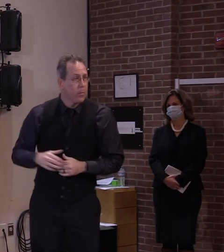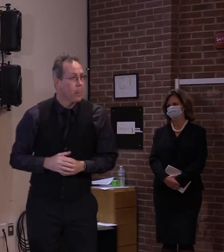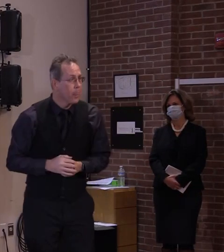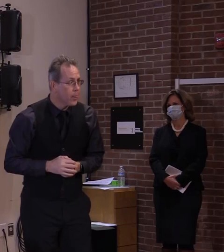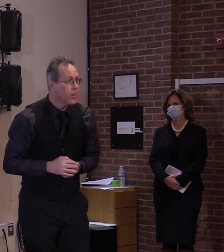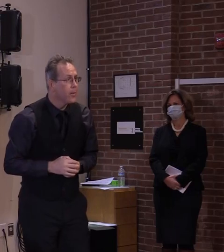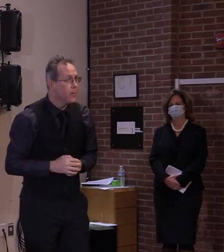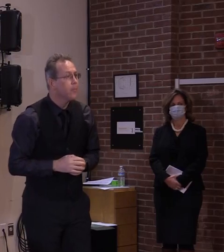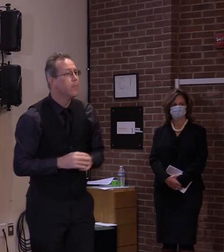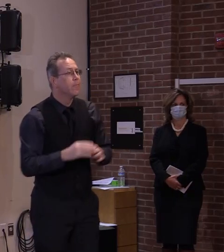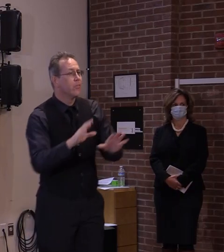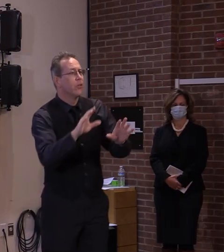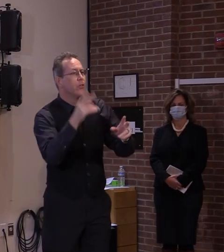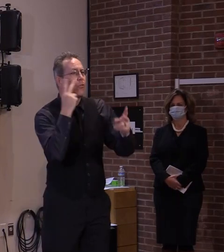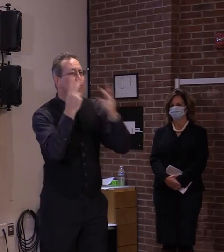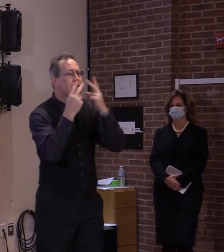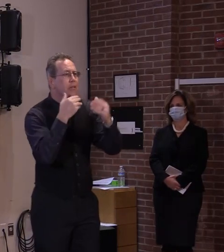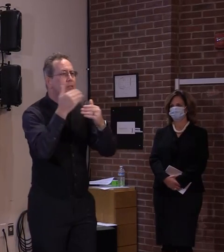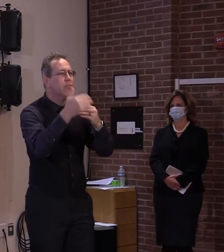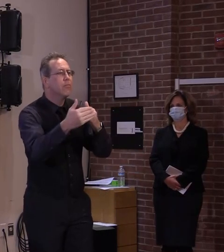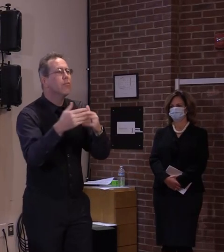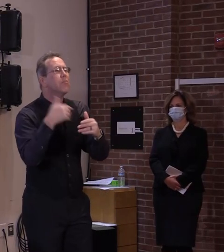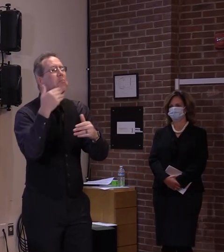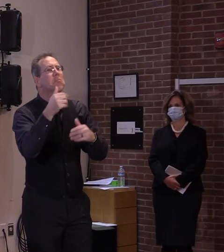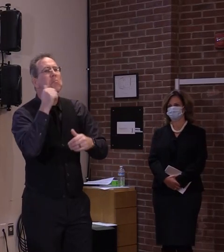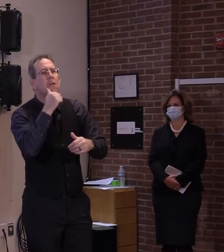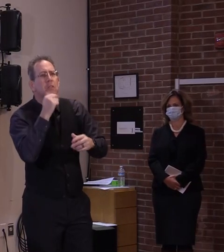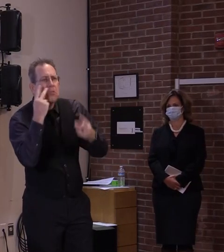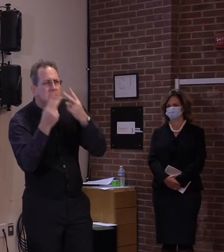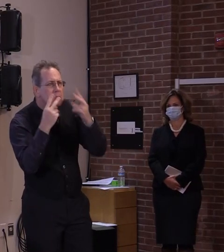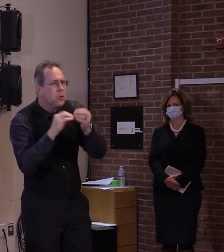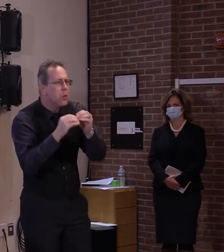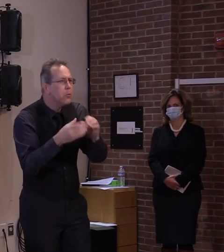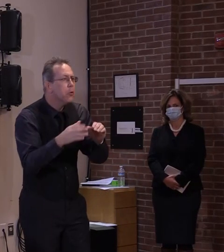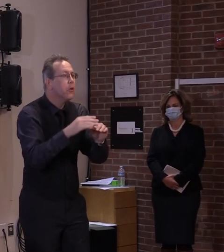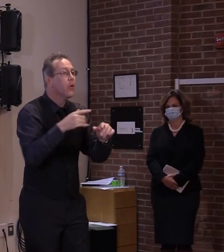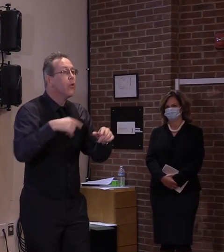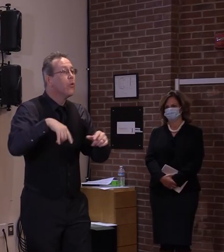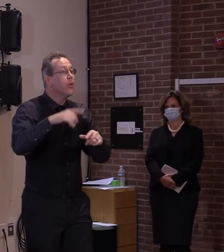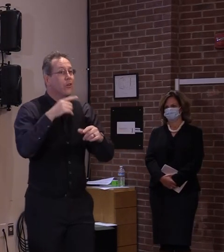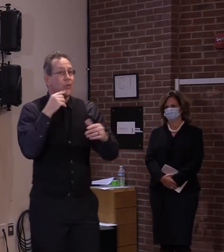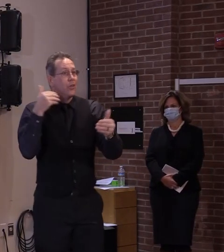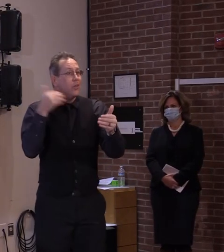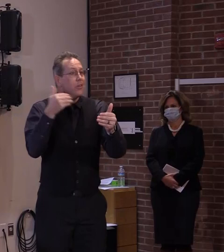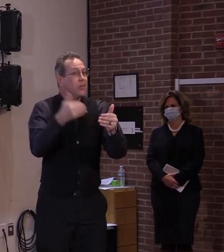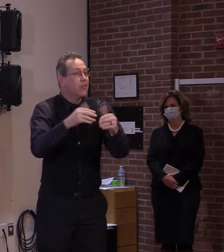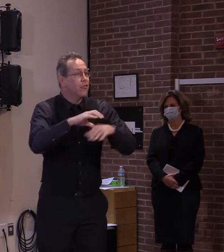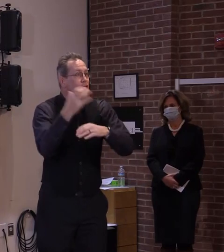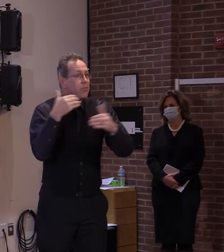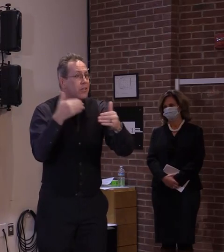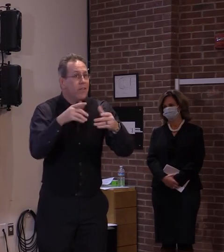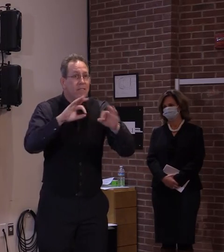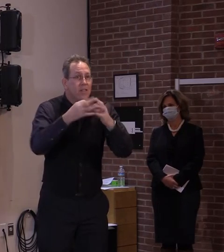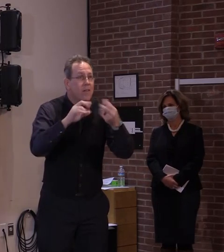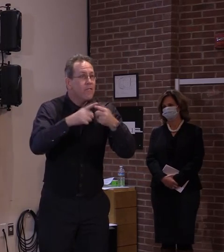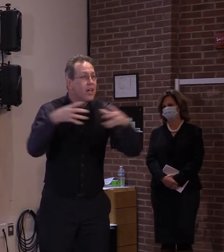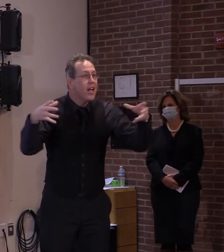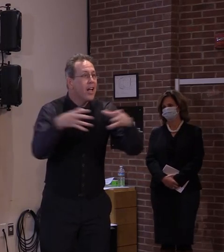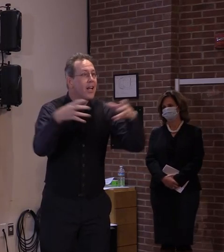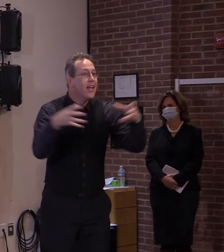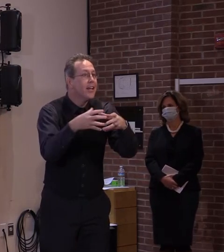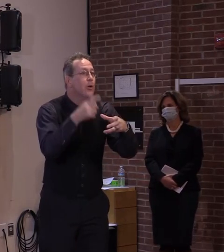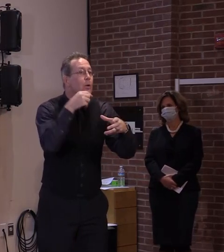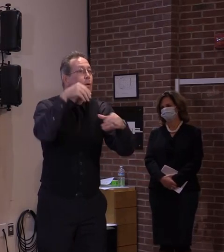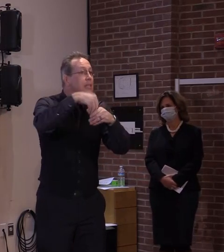see cases over 1,000 on some days when we have larger reporting days. So that is just from the holiday gatherings